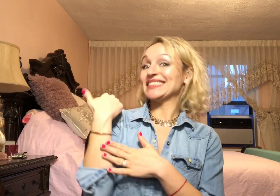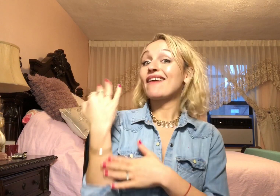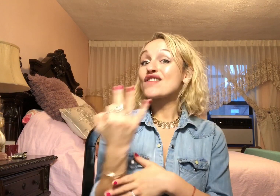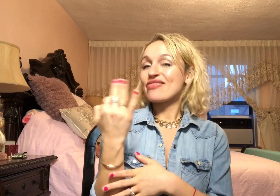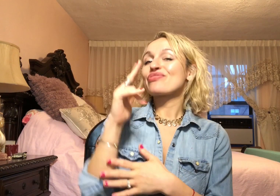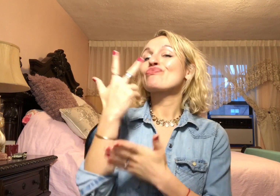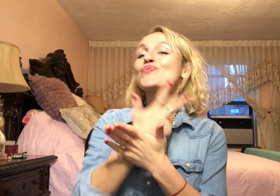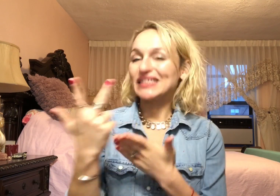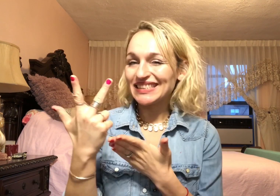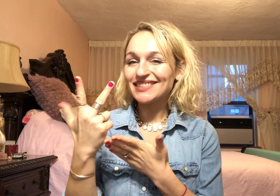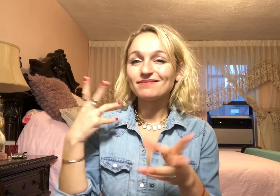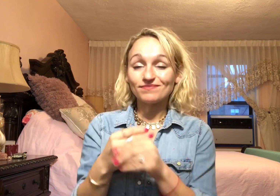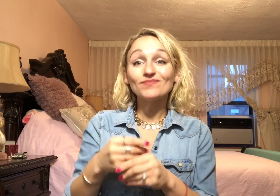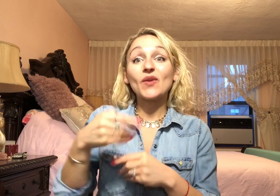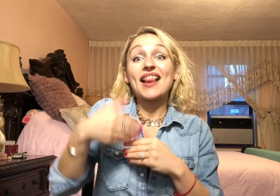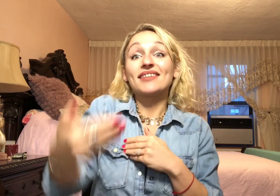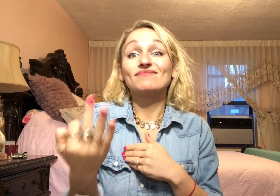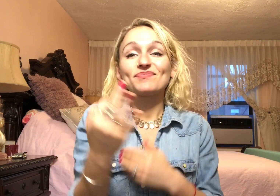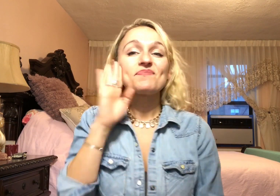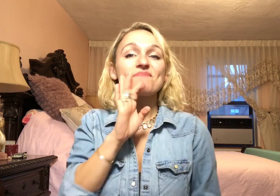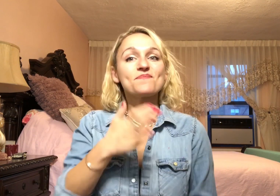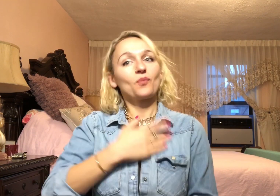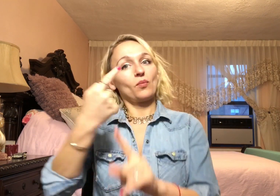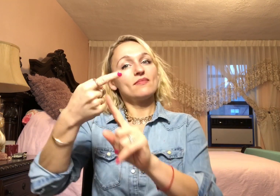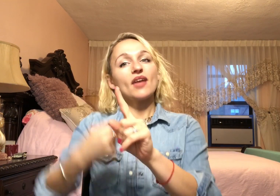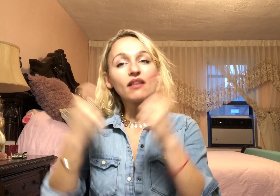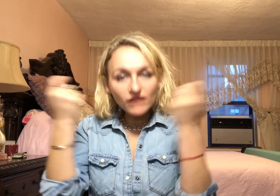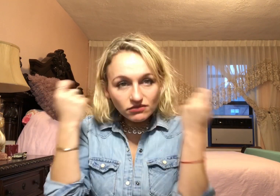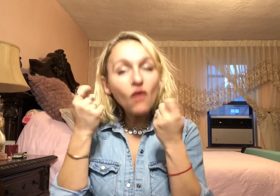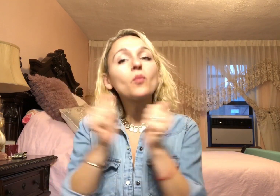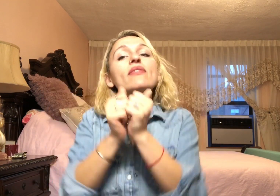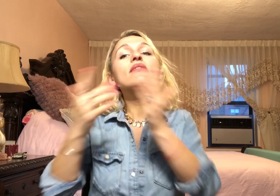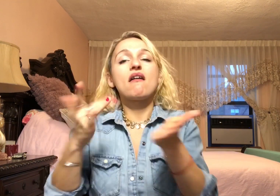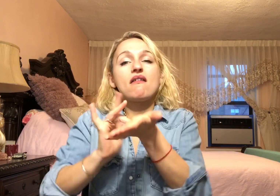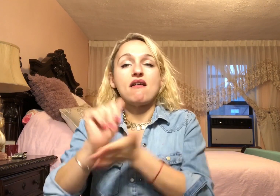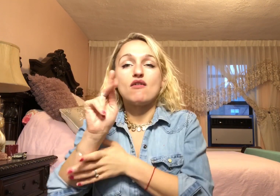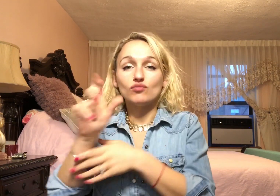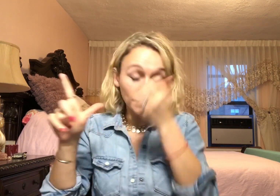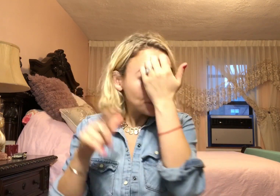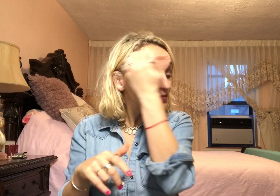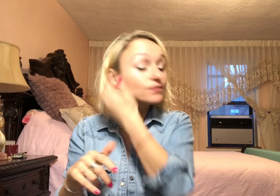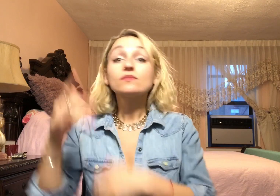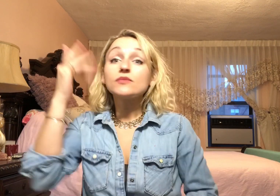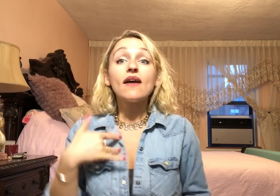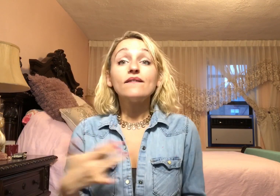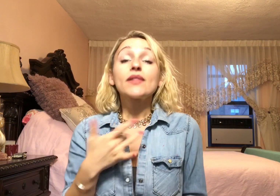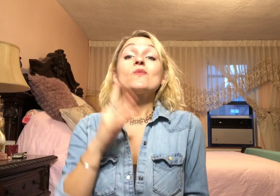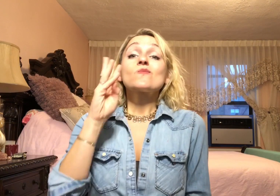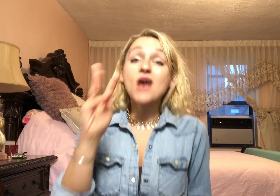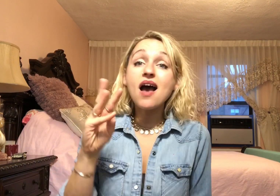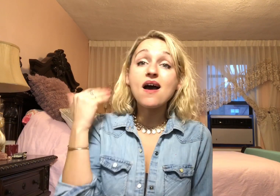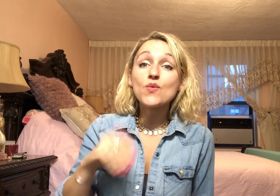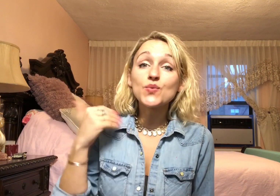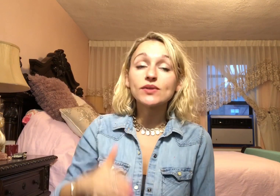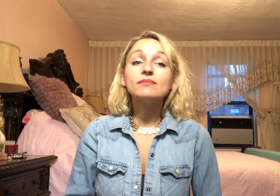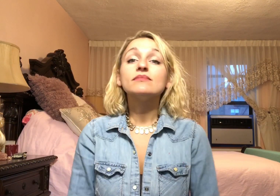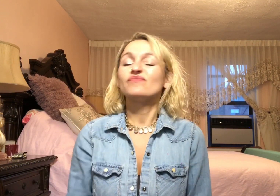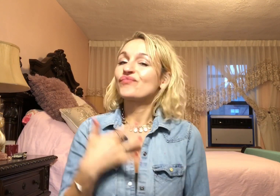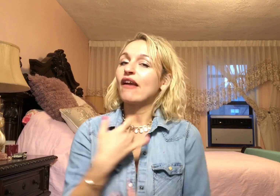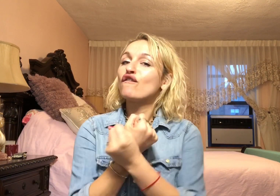stopped Adderall. As of this past Friday, it's been 3 weeks, and next week I'll be celebrating my 1-month anniversary. It